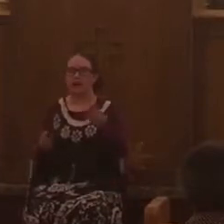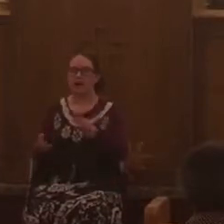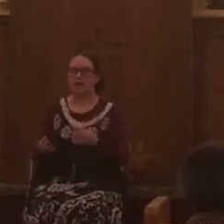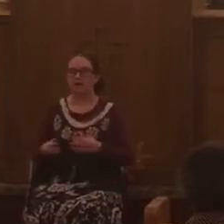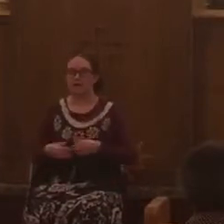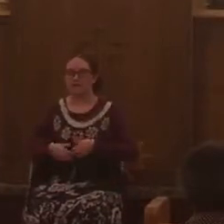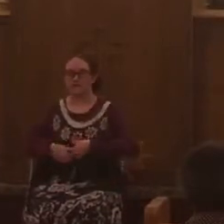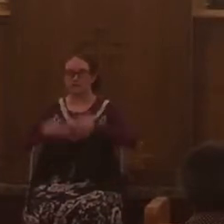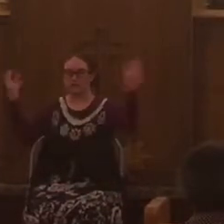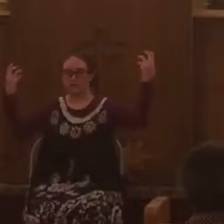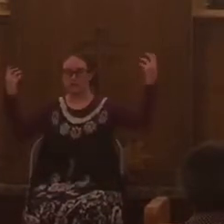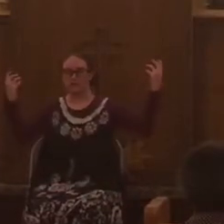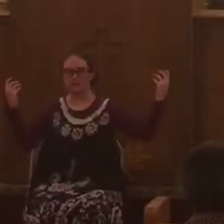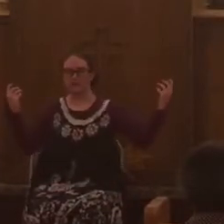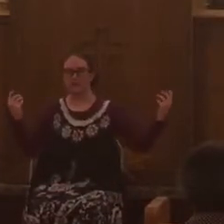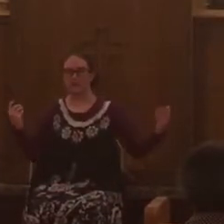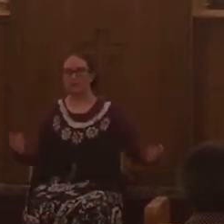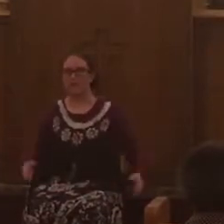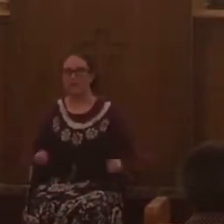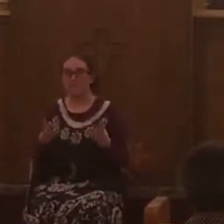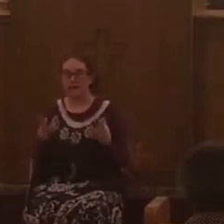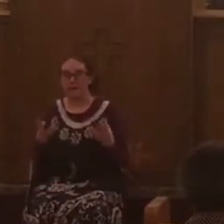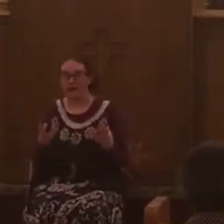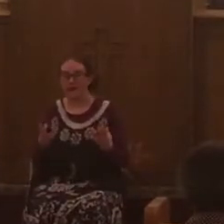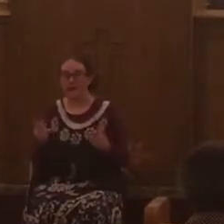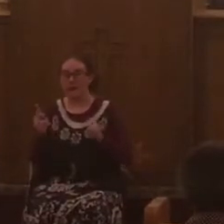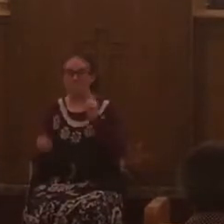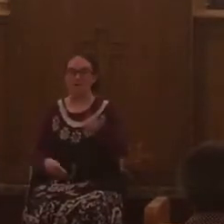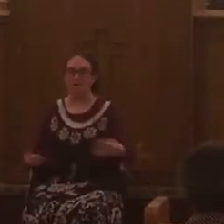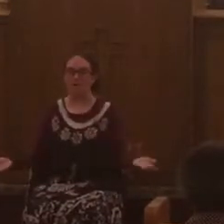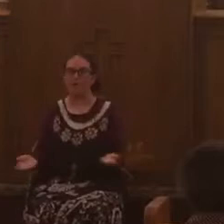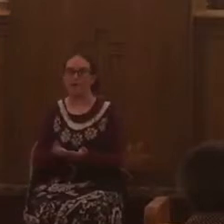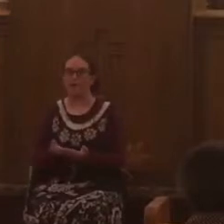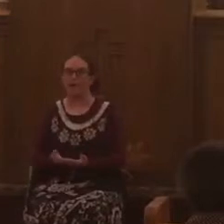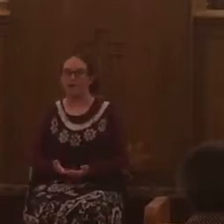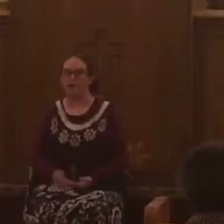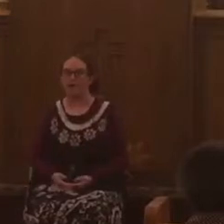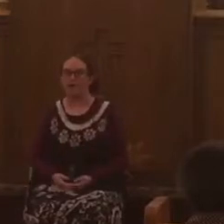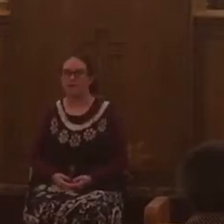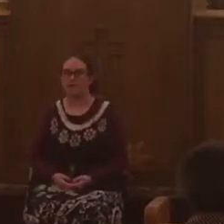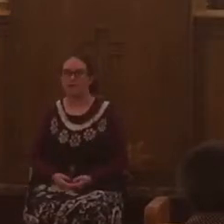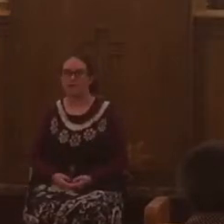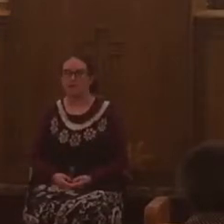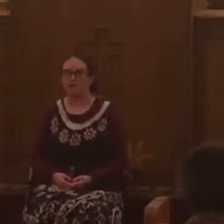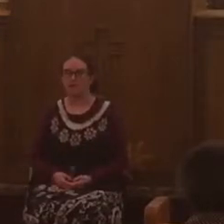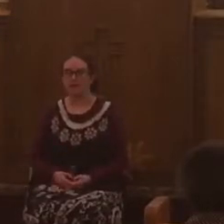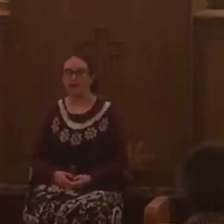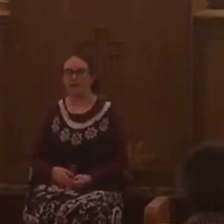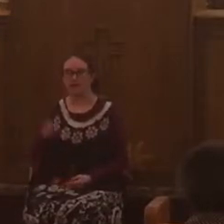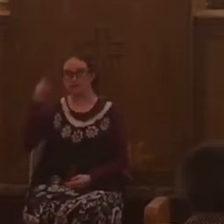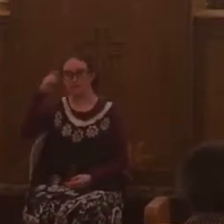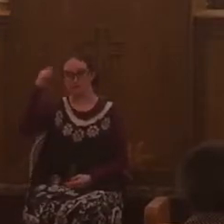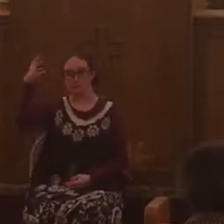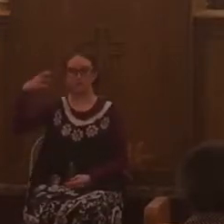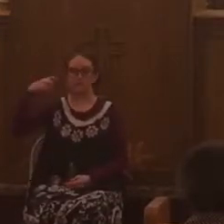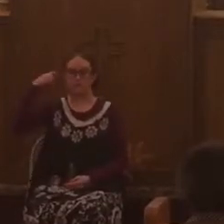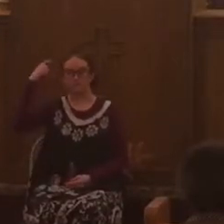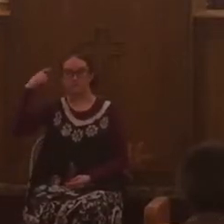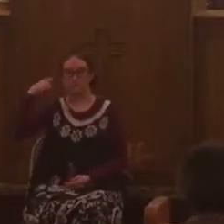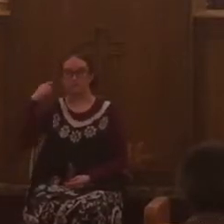tells me? That hell hath unleashed her fury upon this place. Amen. Can I tell somebody here that it's in